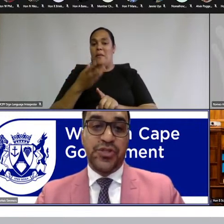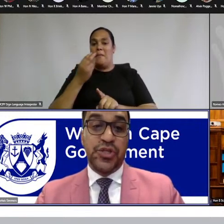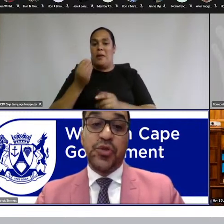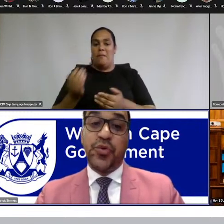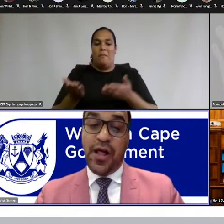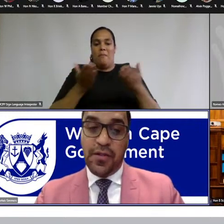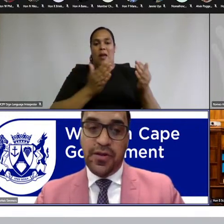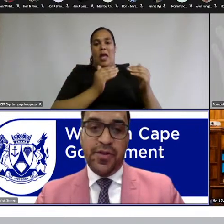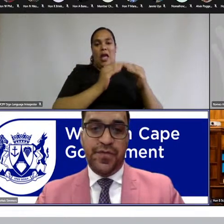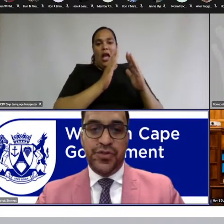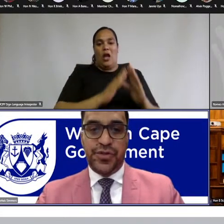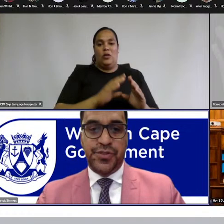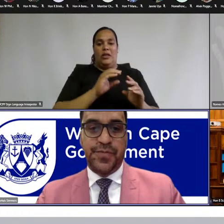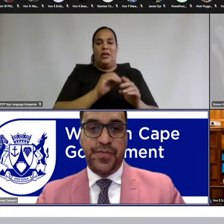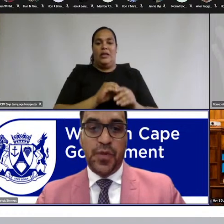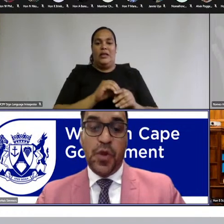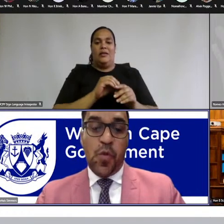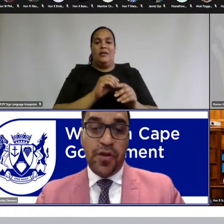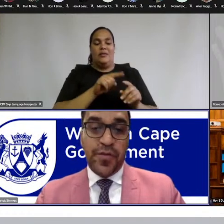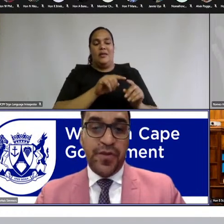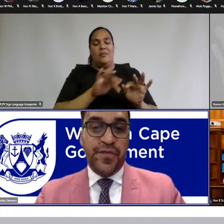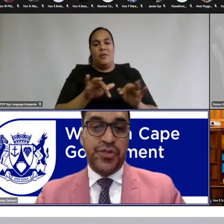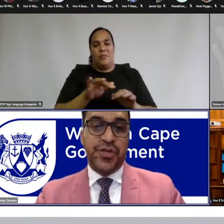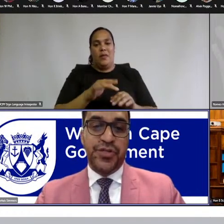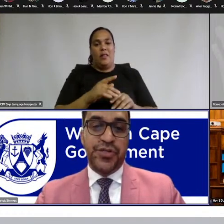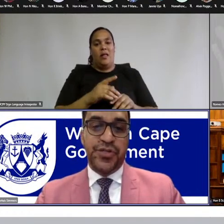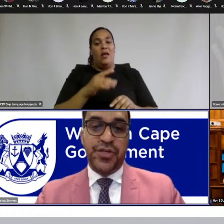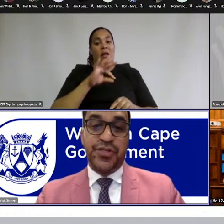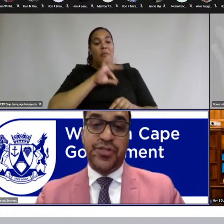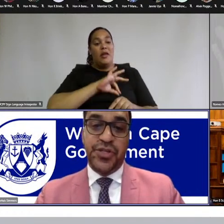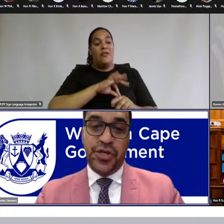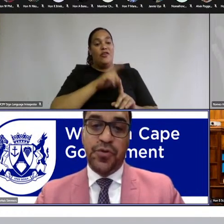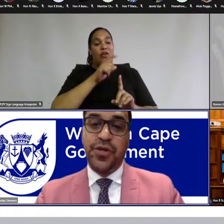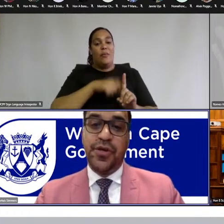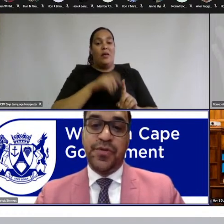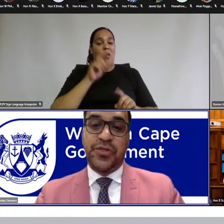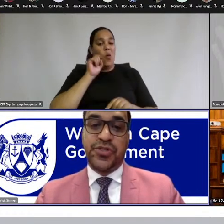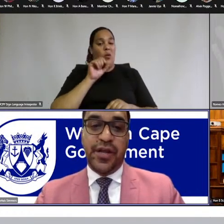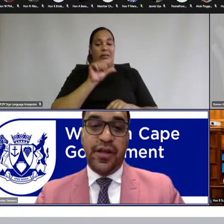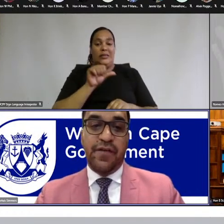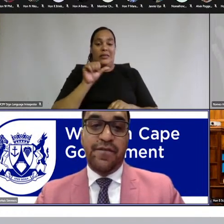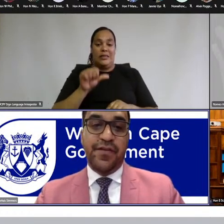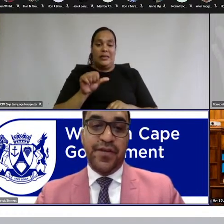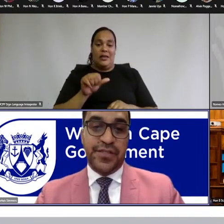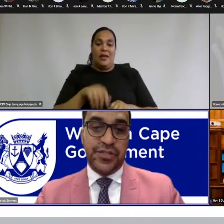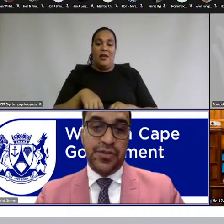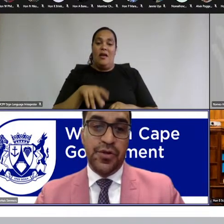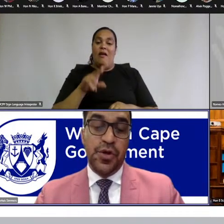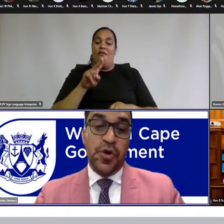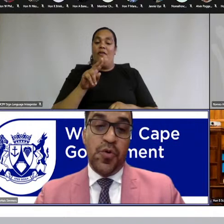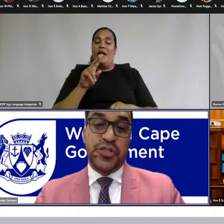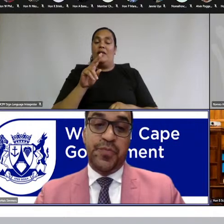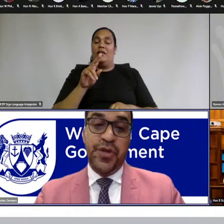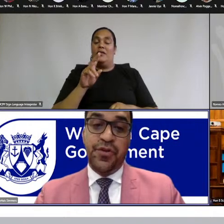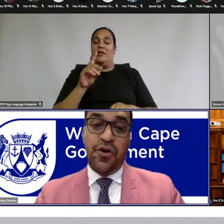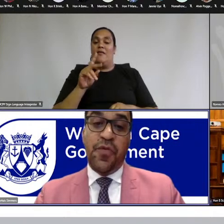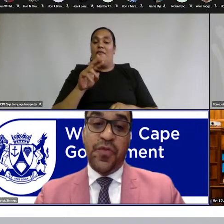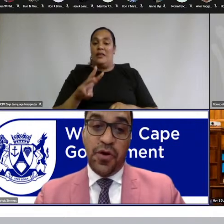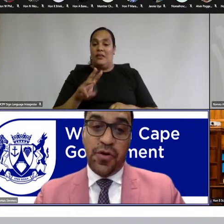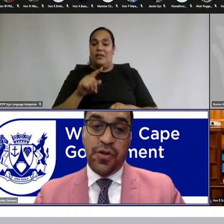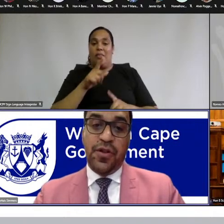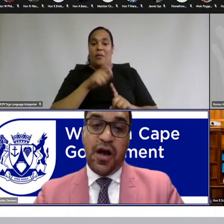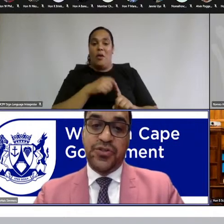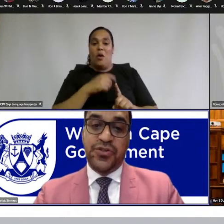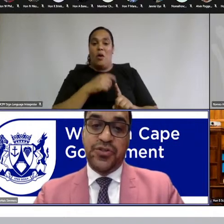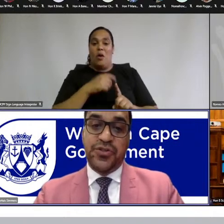over houses to elderly beneficiaries. One of the beneficiaries, a 66-year-old Ms. Susanna van der Westhuizen, who has been on